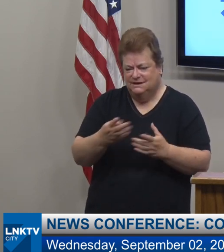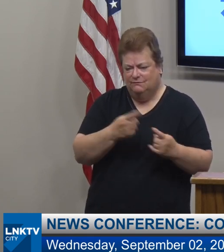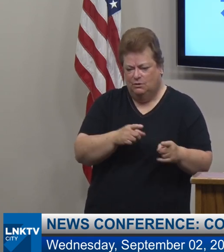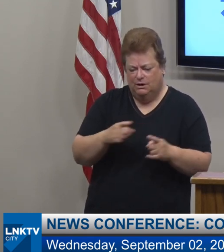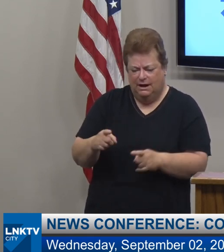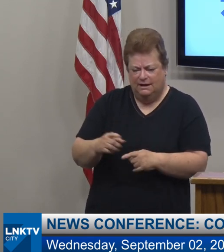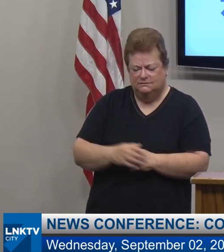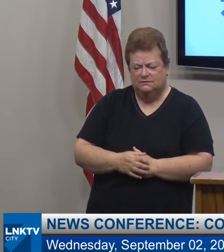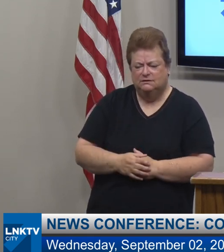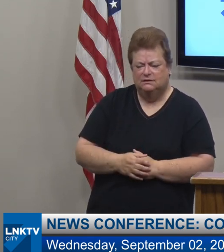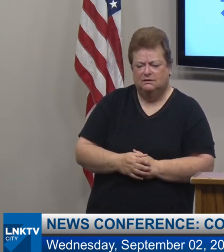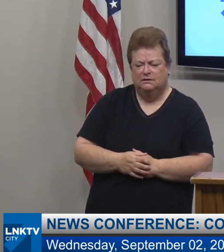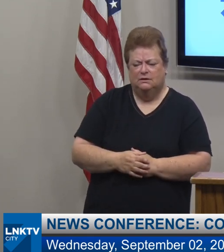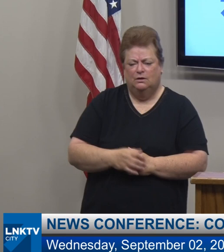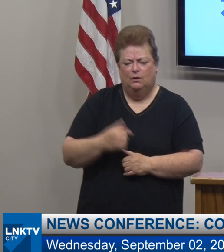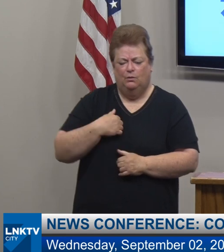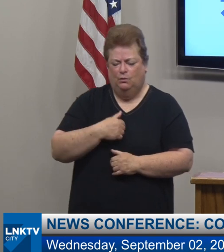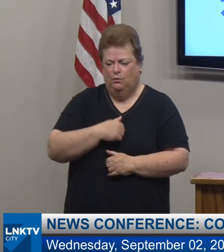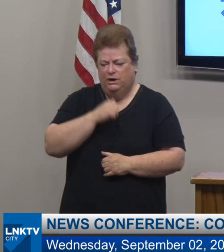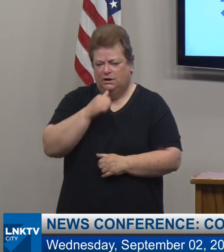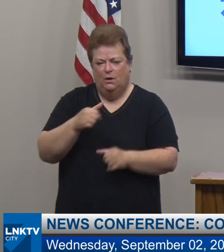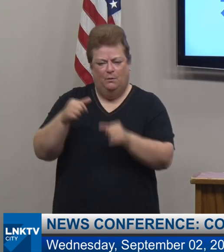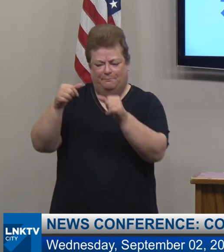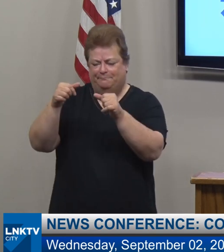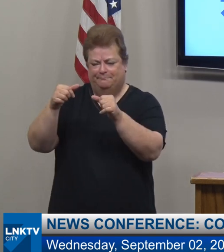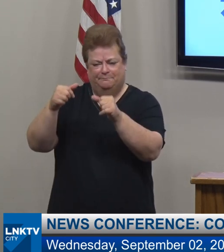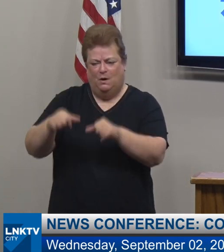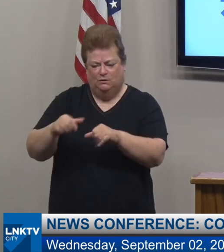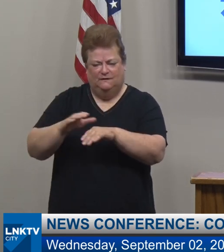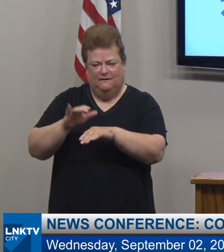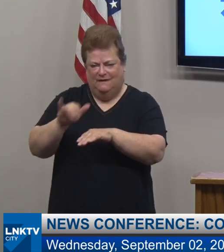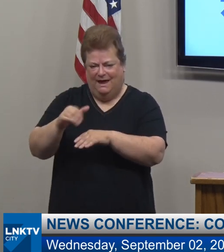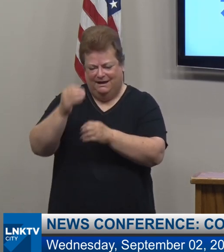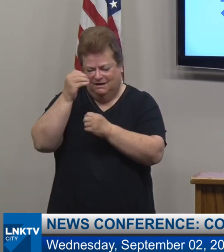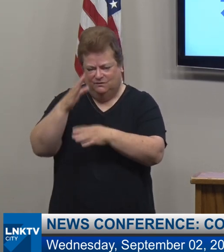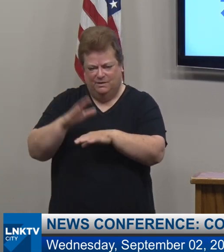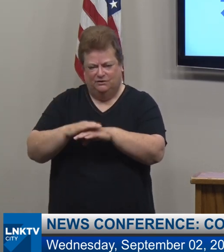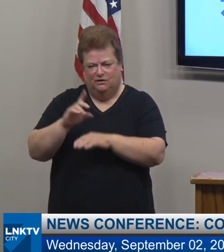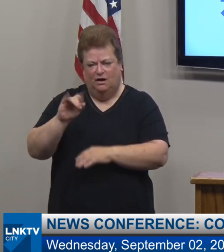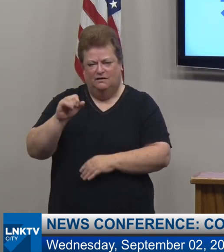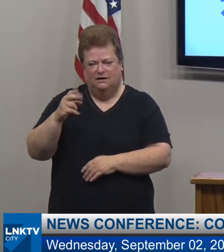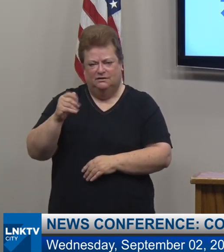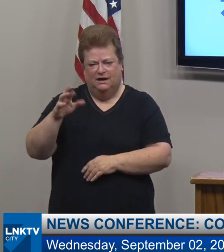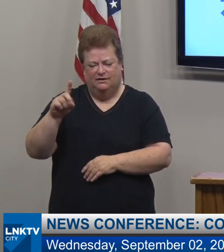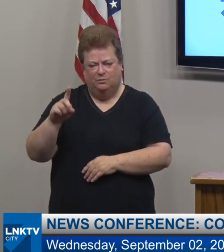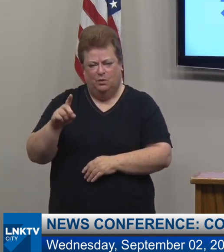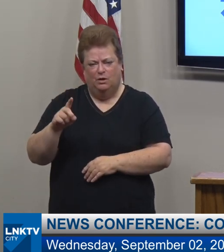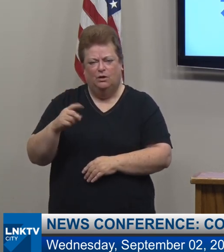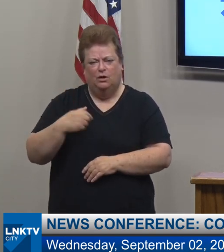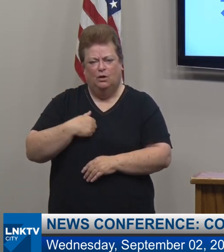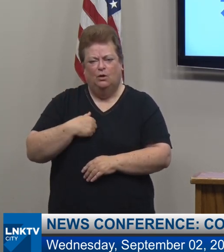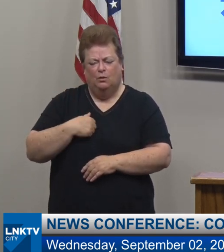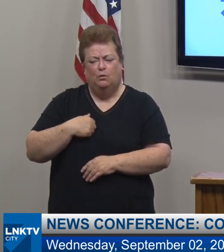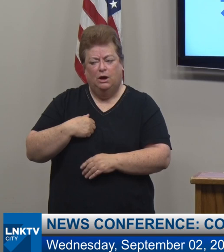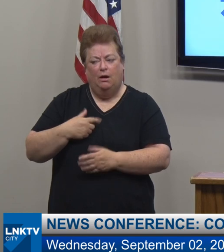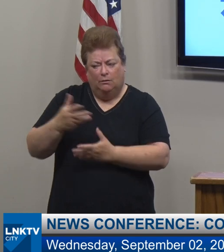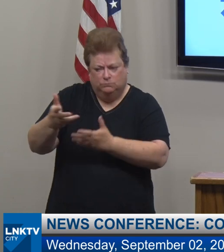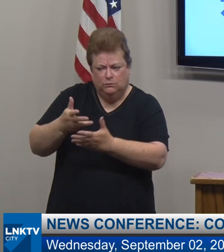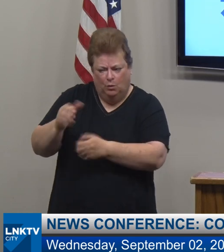the actives, but we don't post those on the dashboard at this time. No, we're engaged with